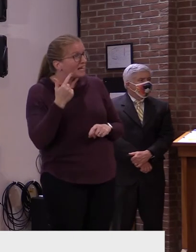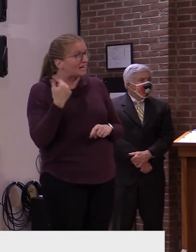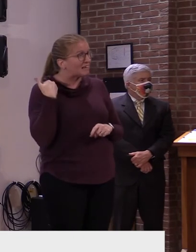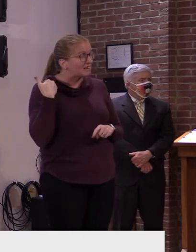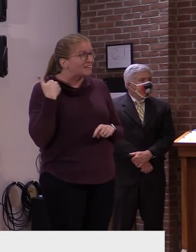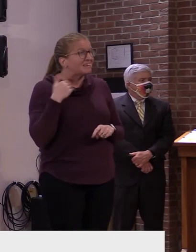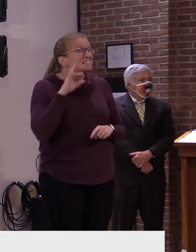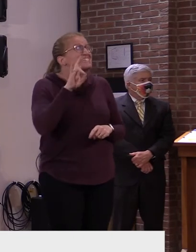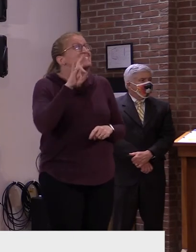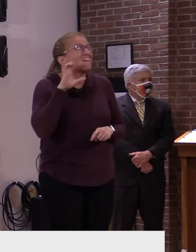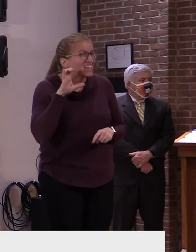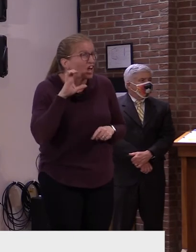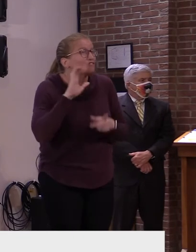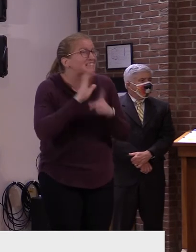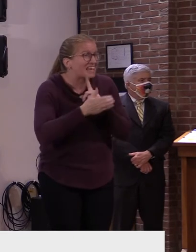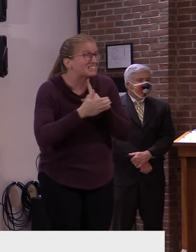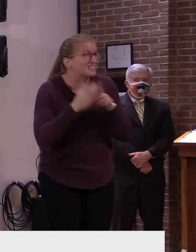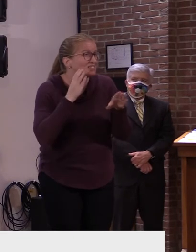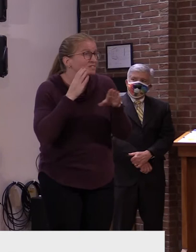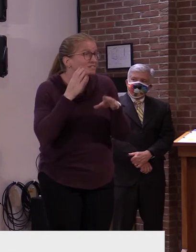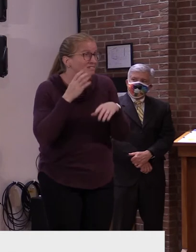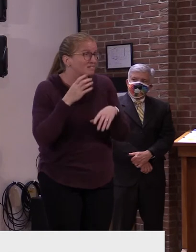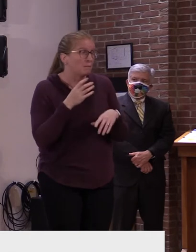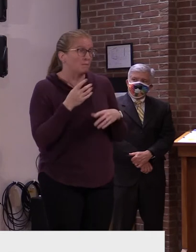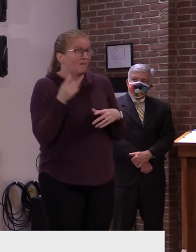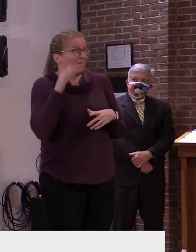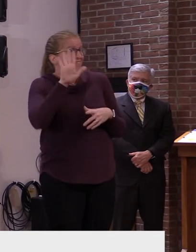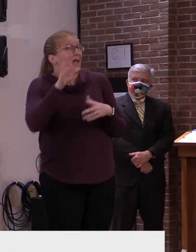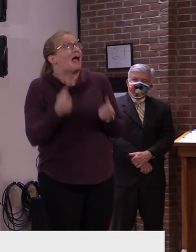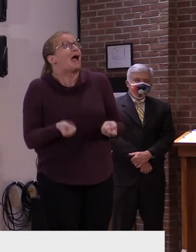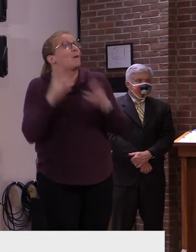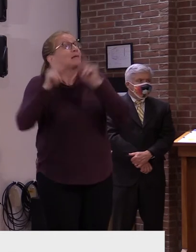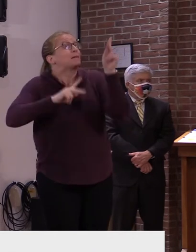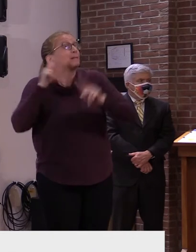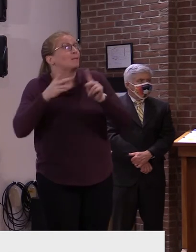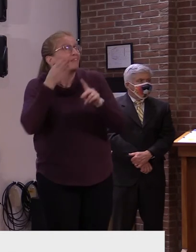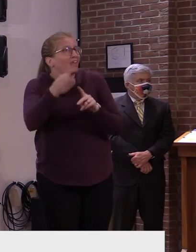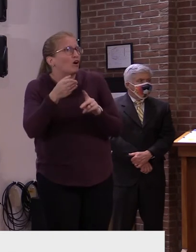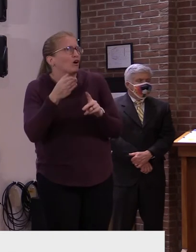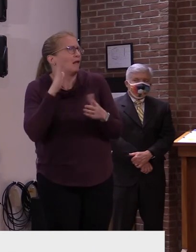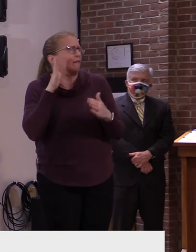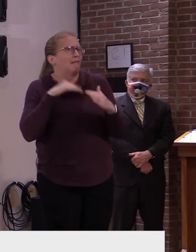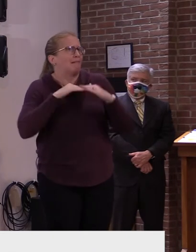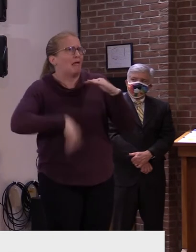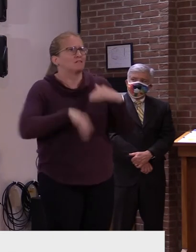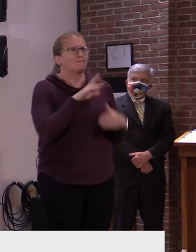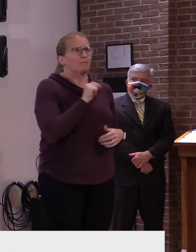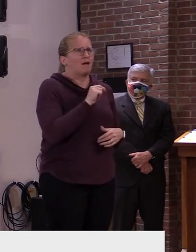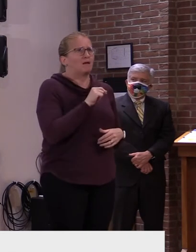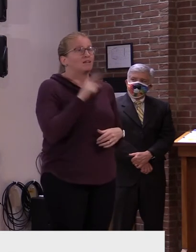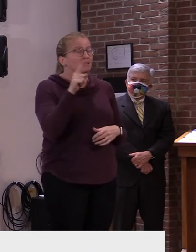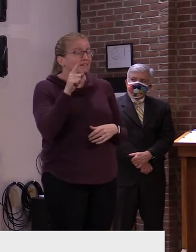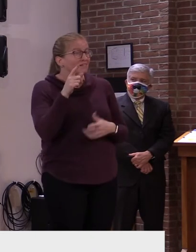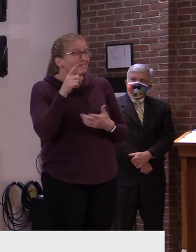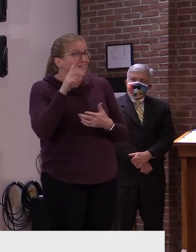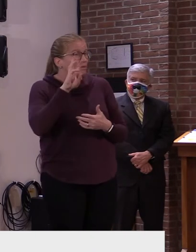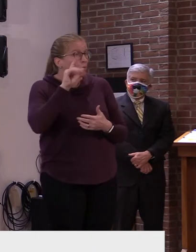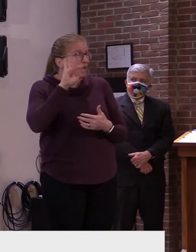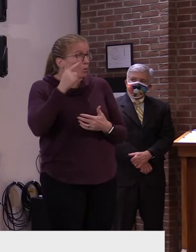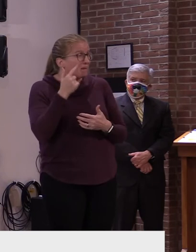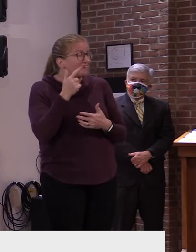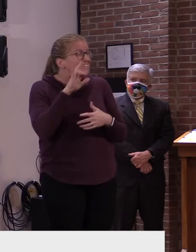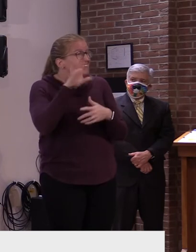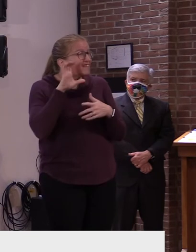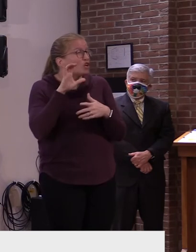smaller population than we have 700 cases in one day they did this over two days so they have more